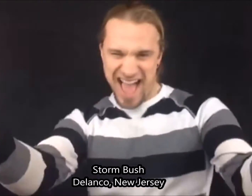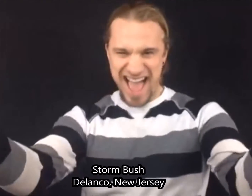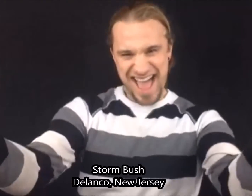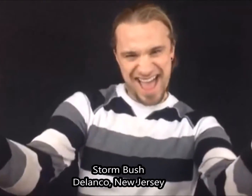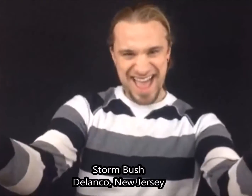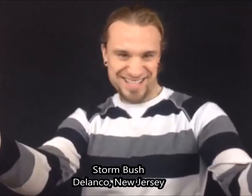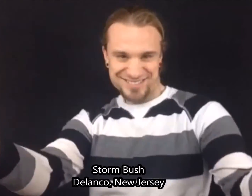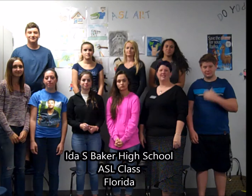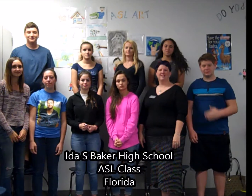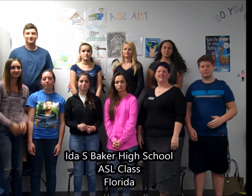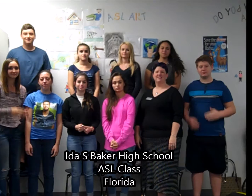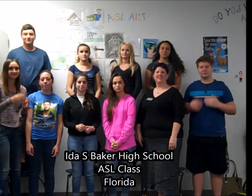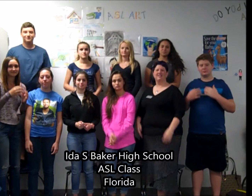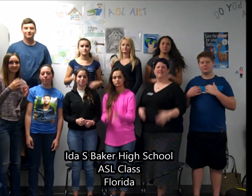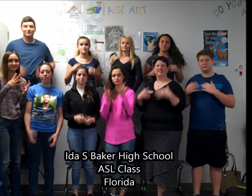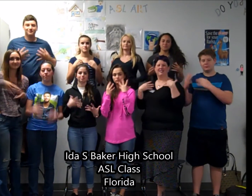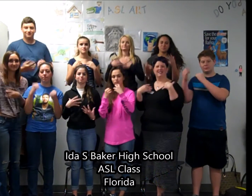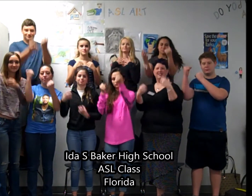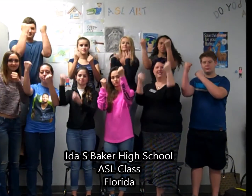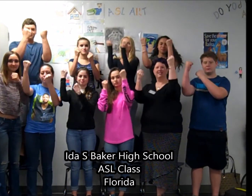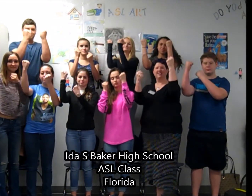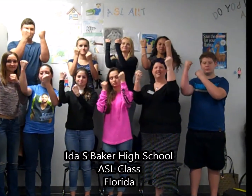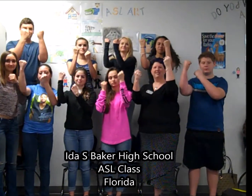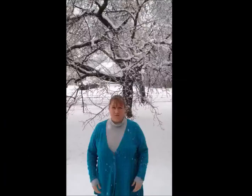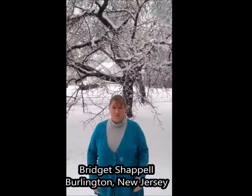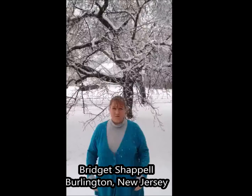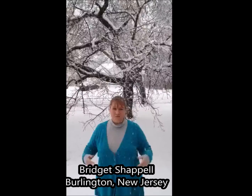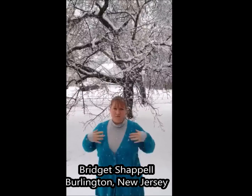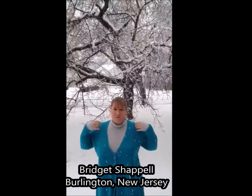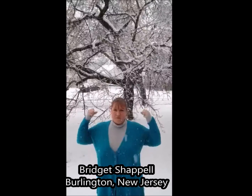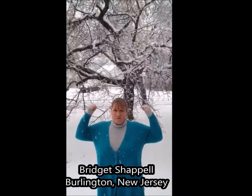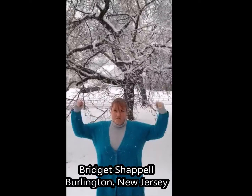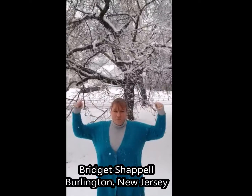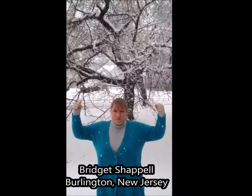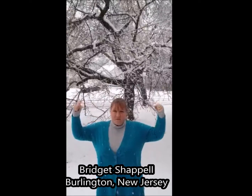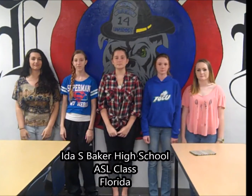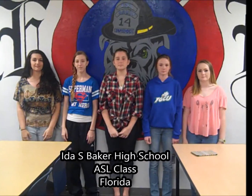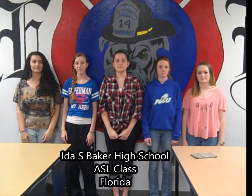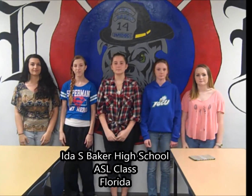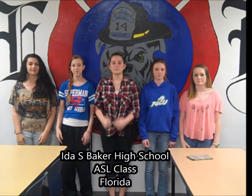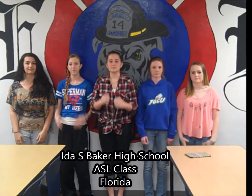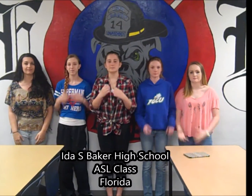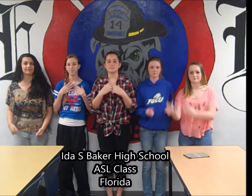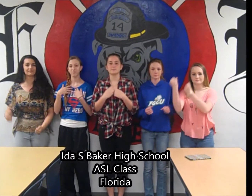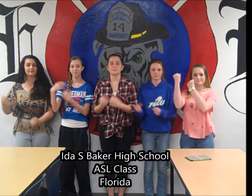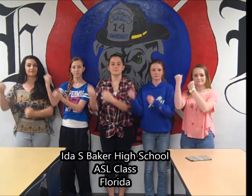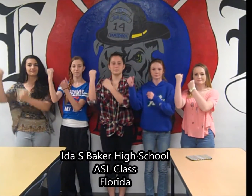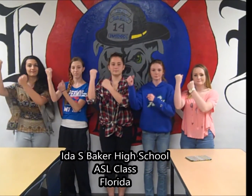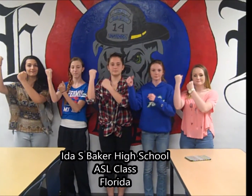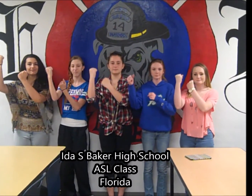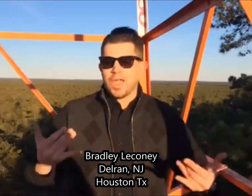the world I was so afraid, I felt so unsure Yeah, I'm invincible